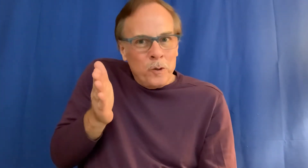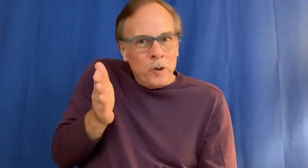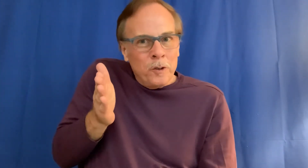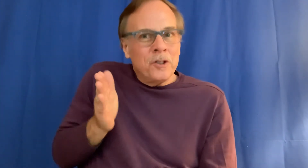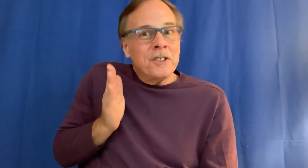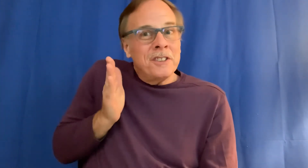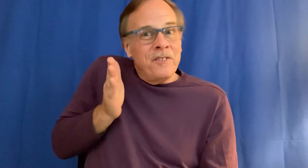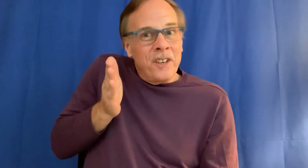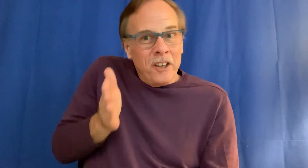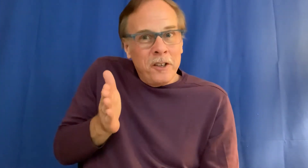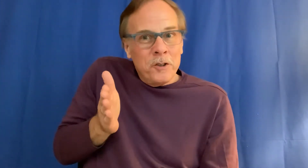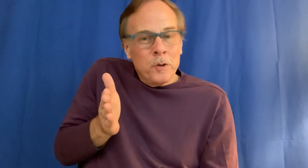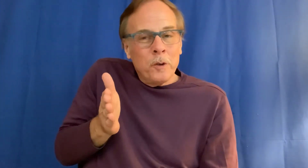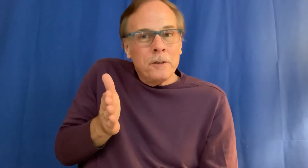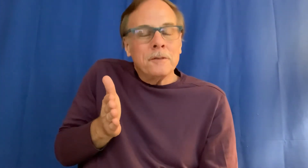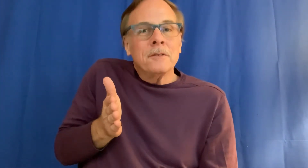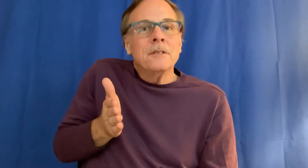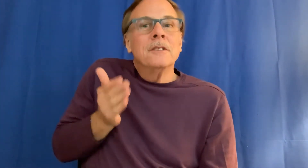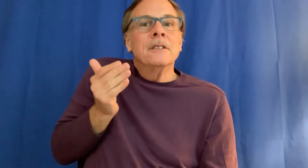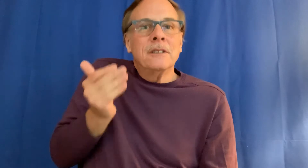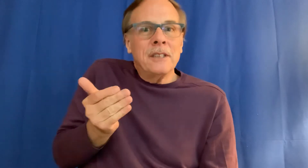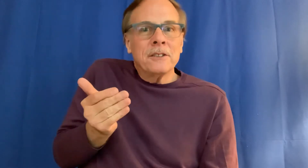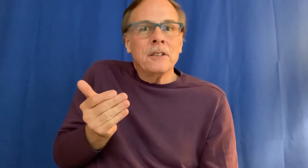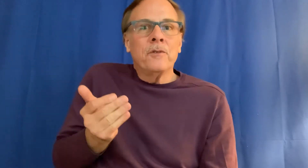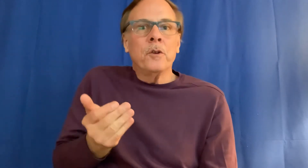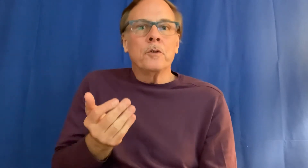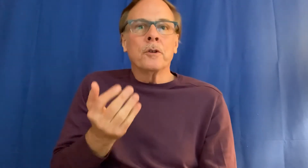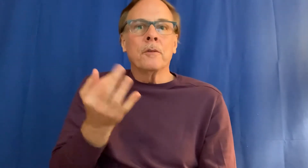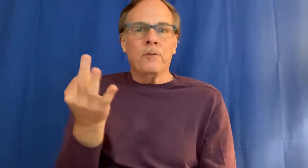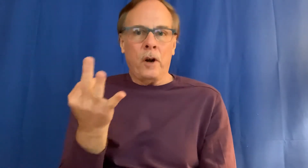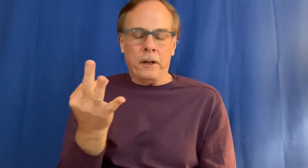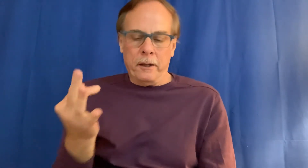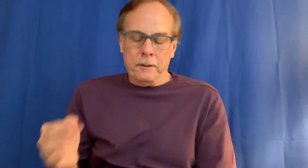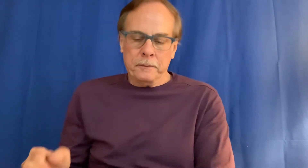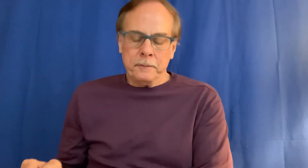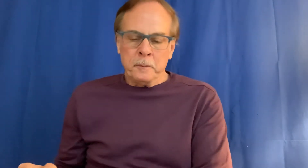future, just the very short, distant future Friday.